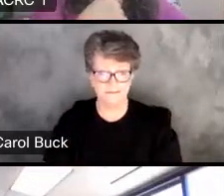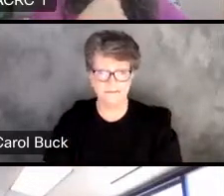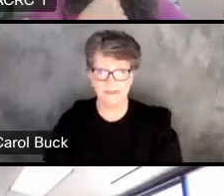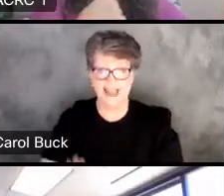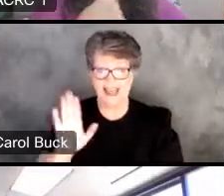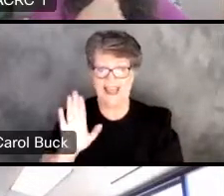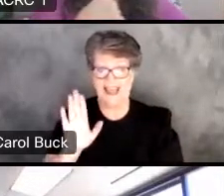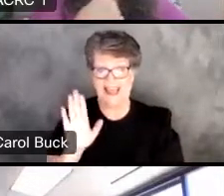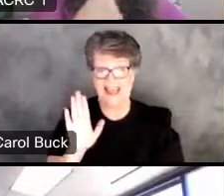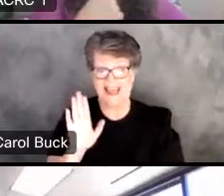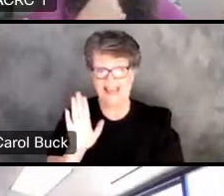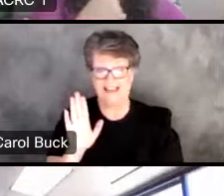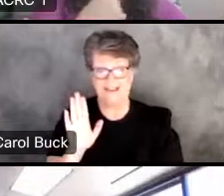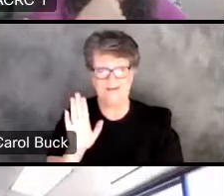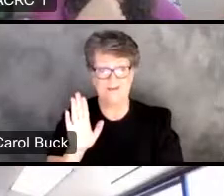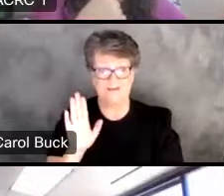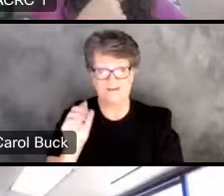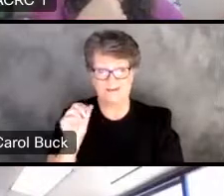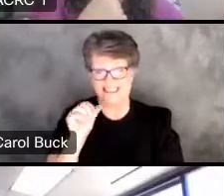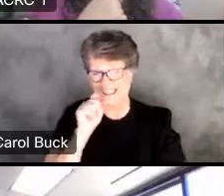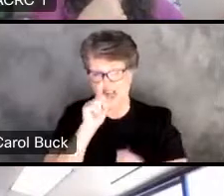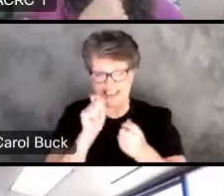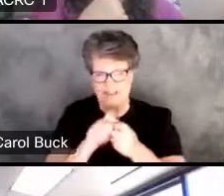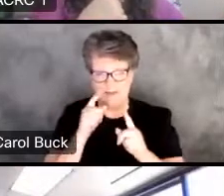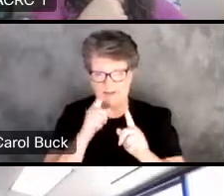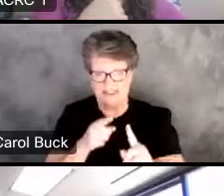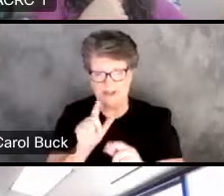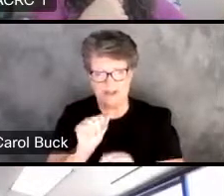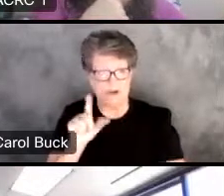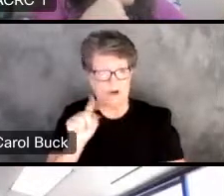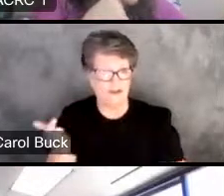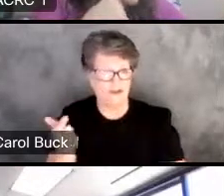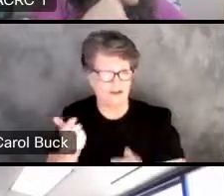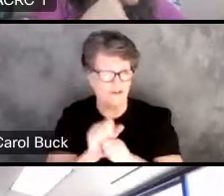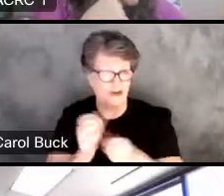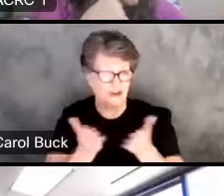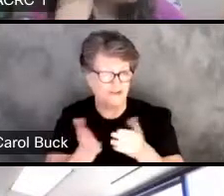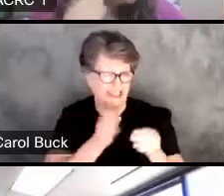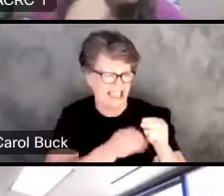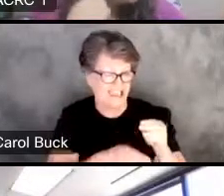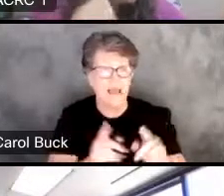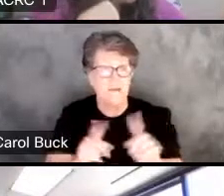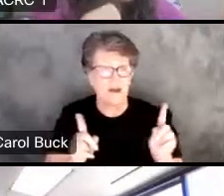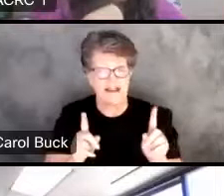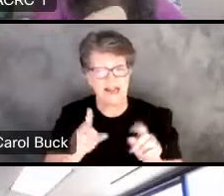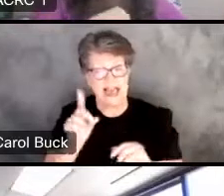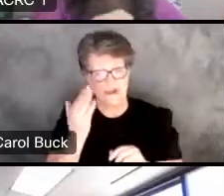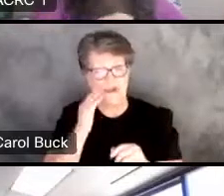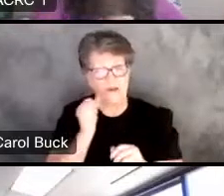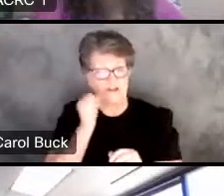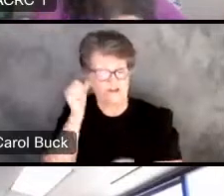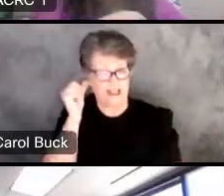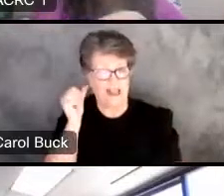I have this isn't specific to alternative work services ending, but I do know that yesterday in